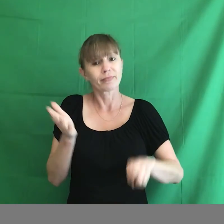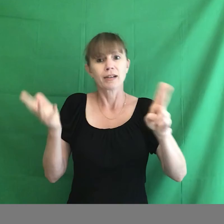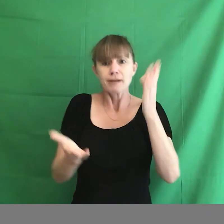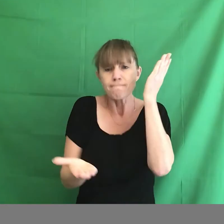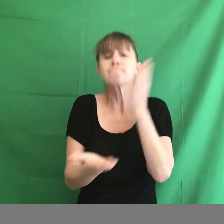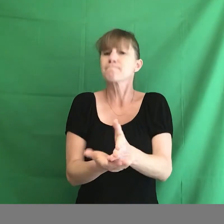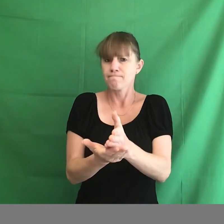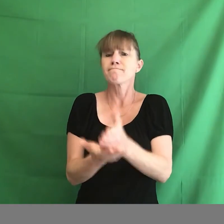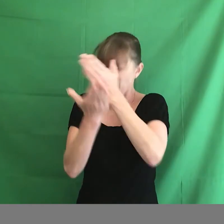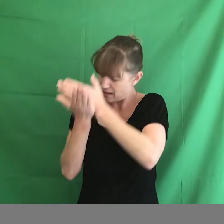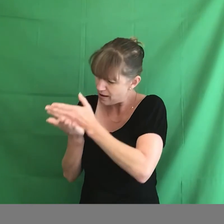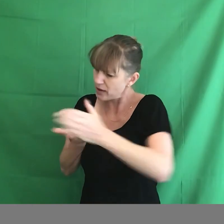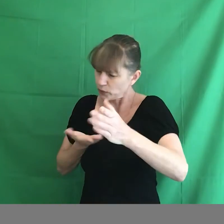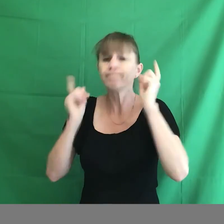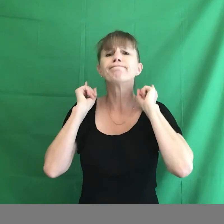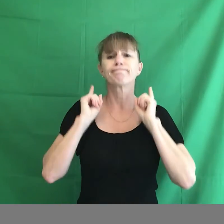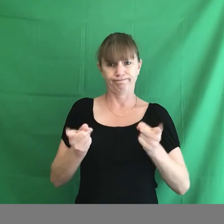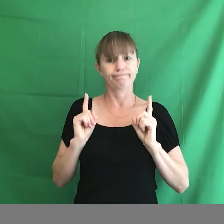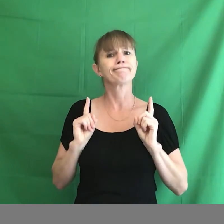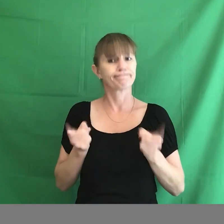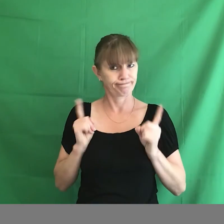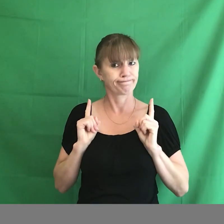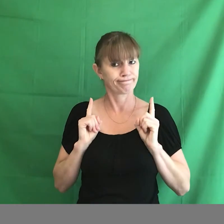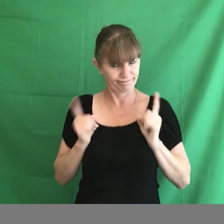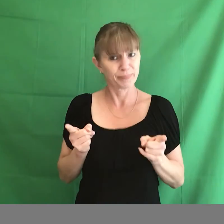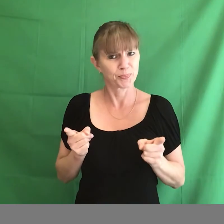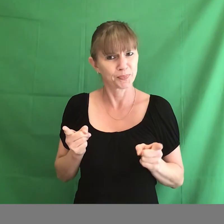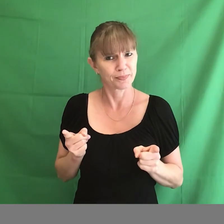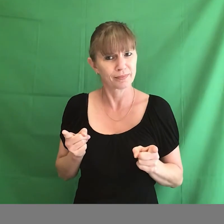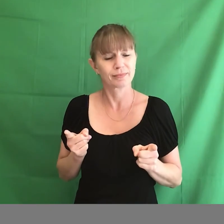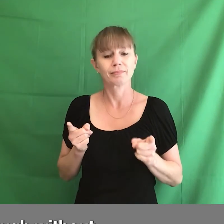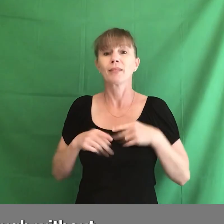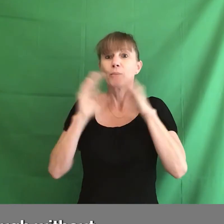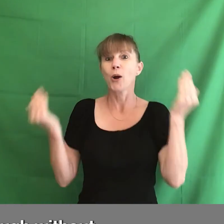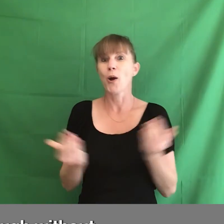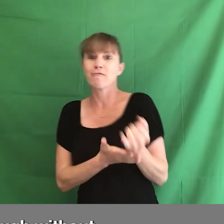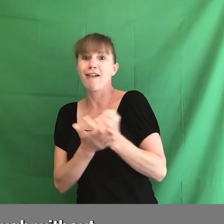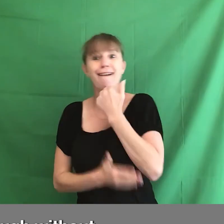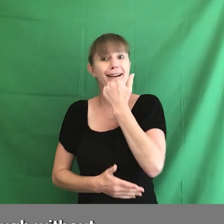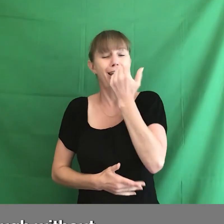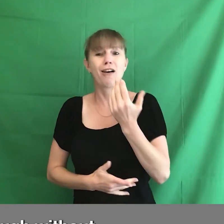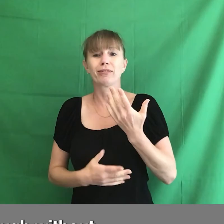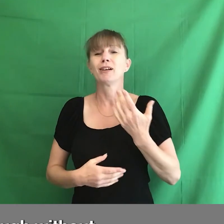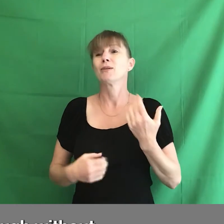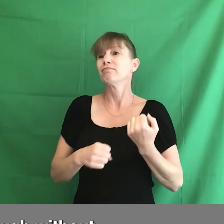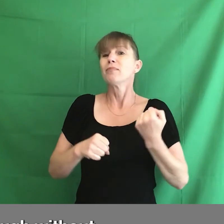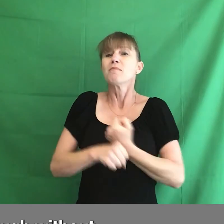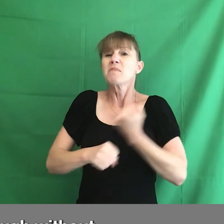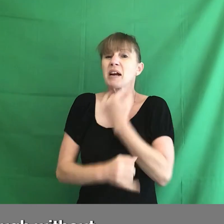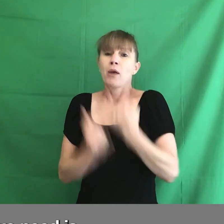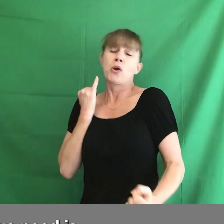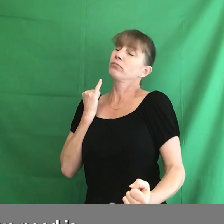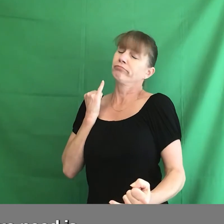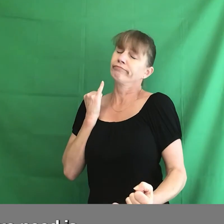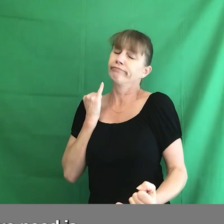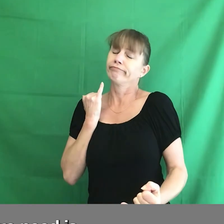a fact. It's plain to see. The world's grey enough without making it